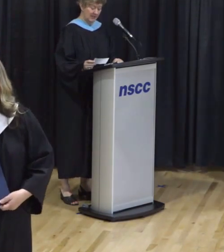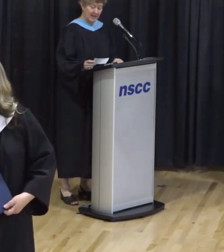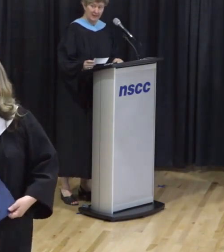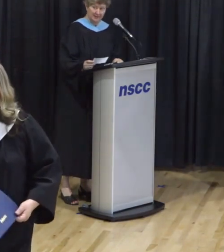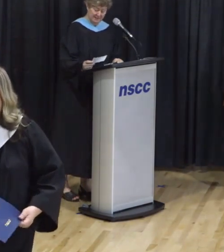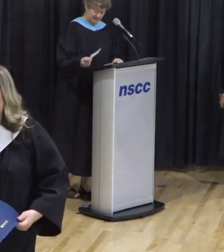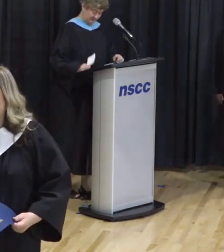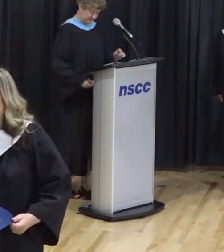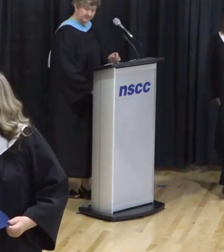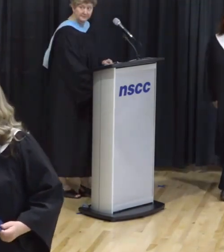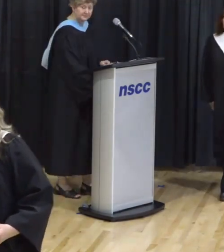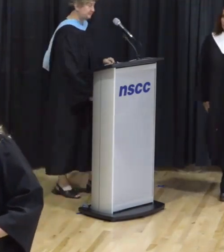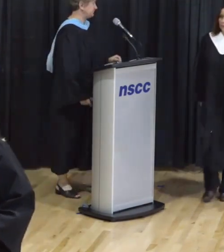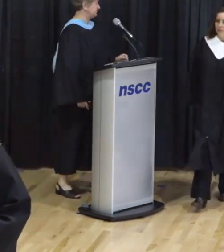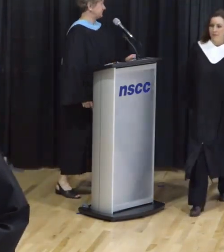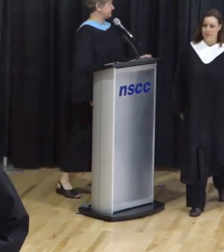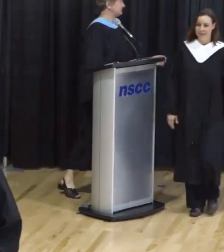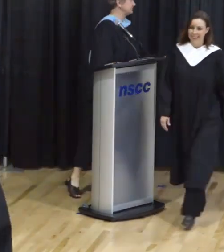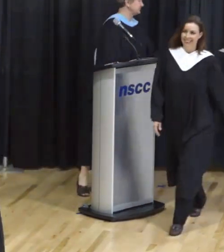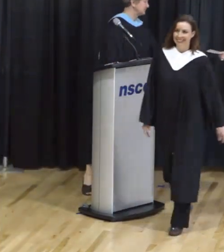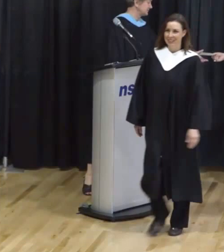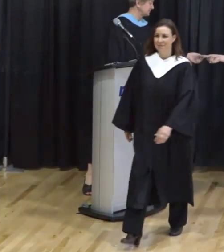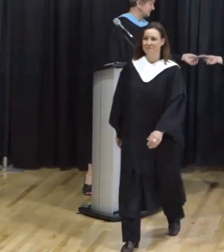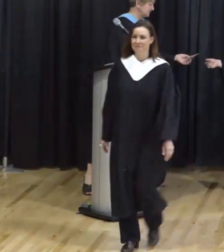Tina Els.